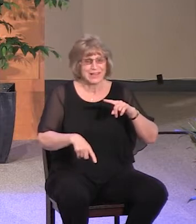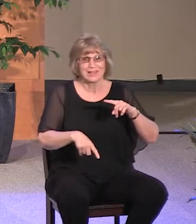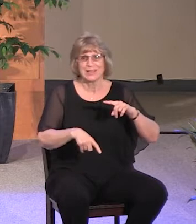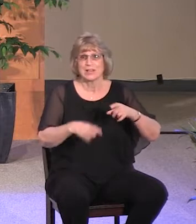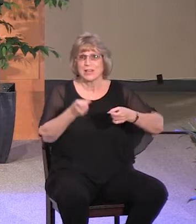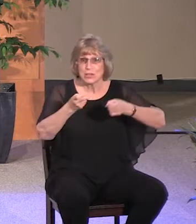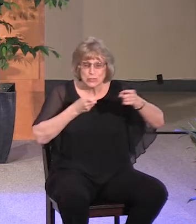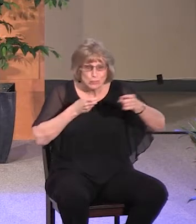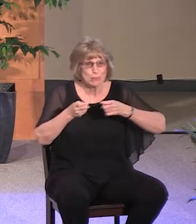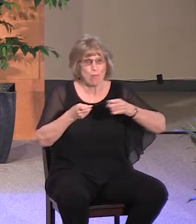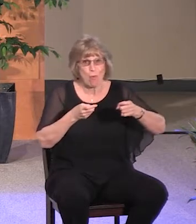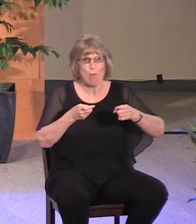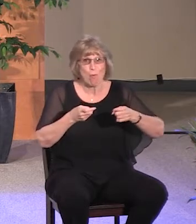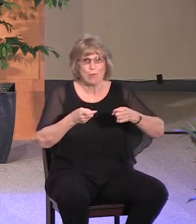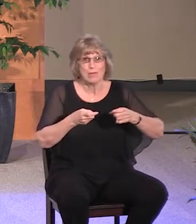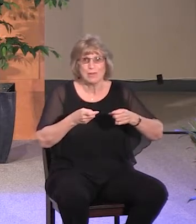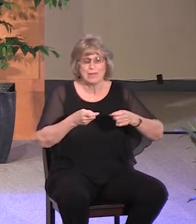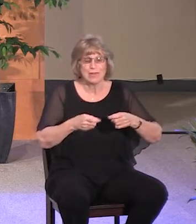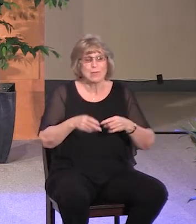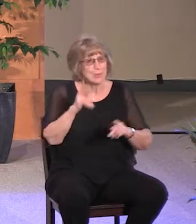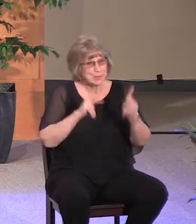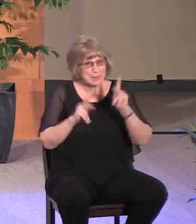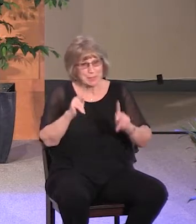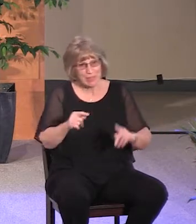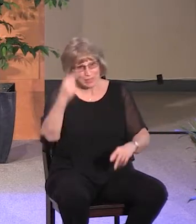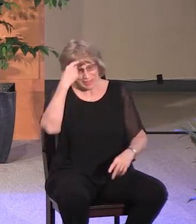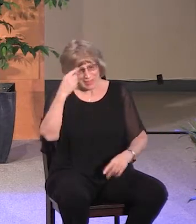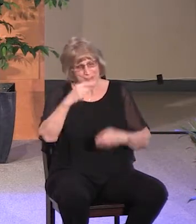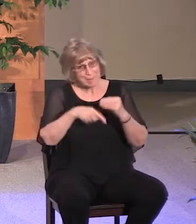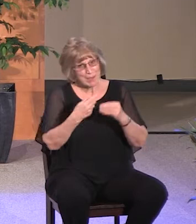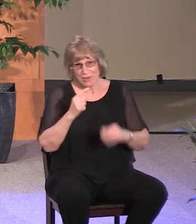have no power over what anyone thinks of us.